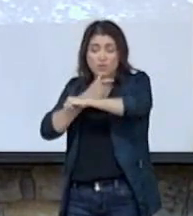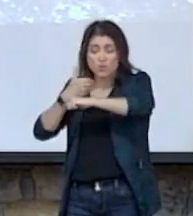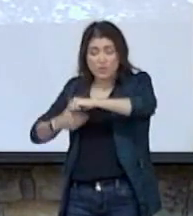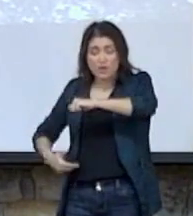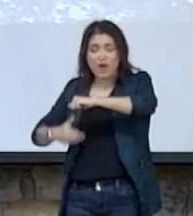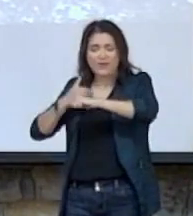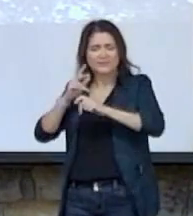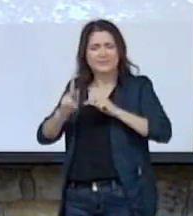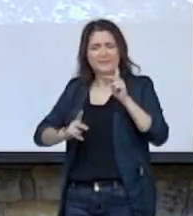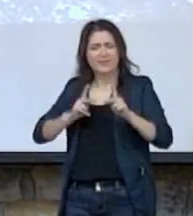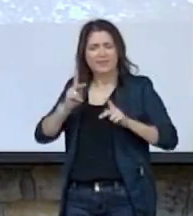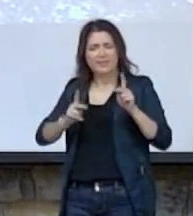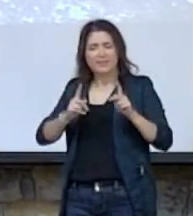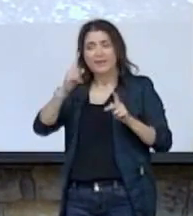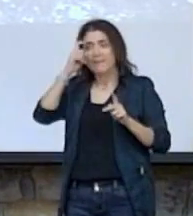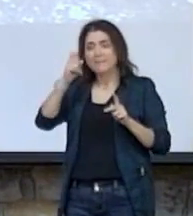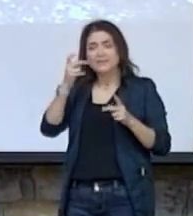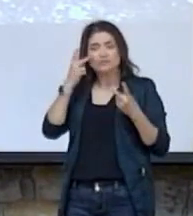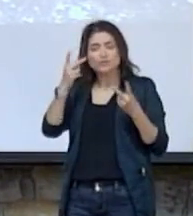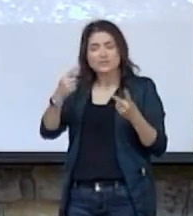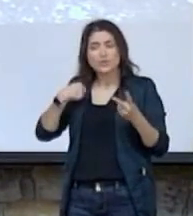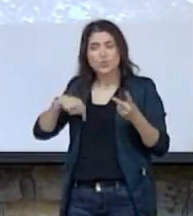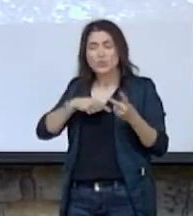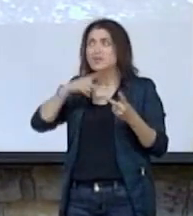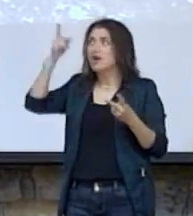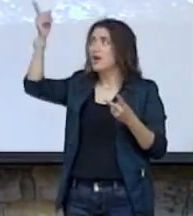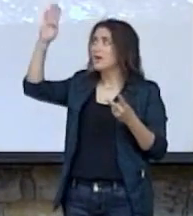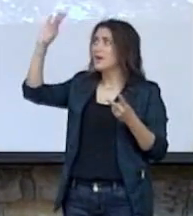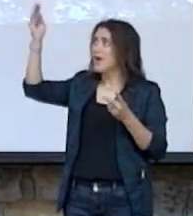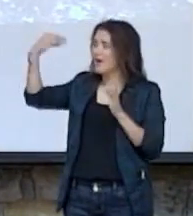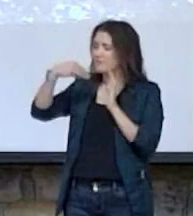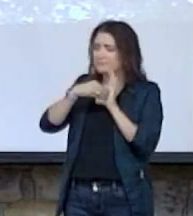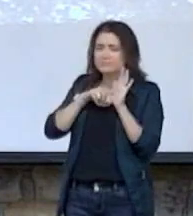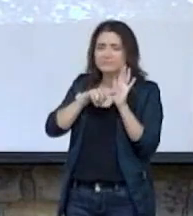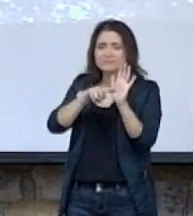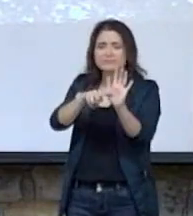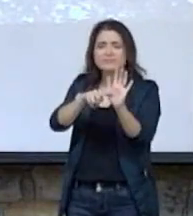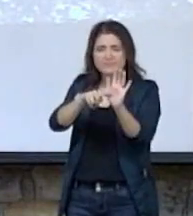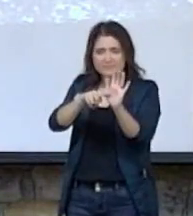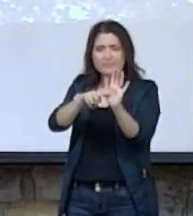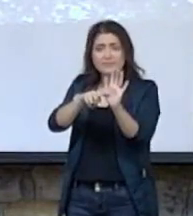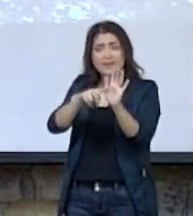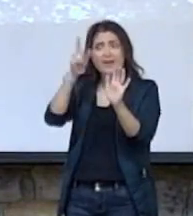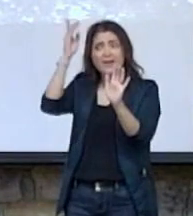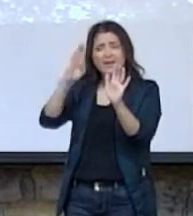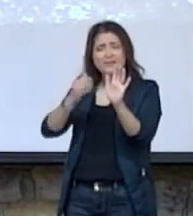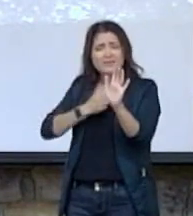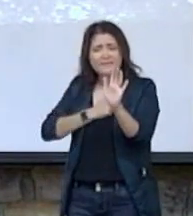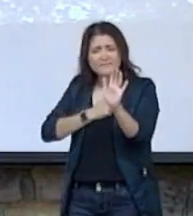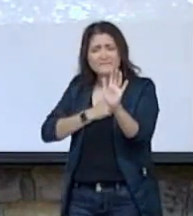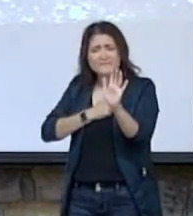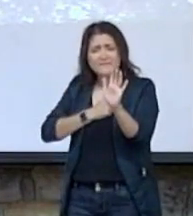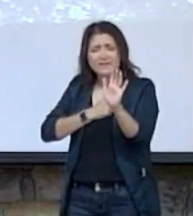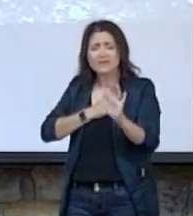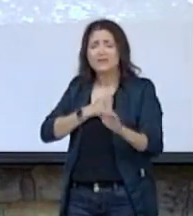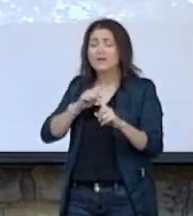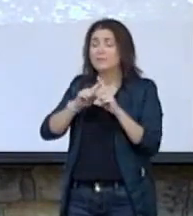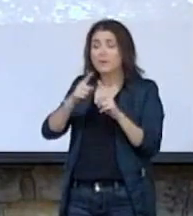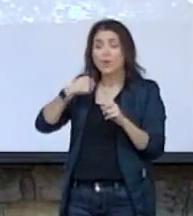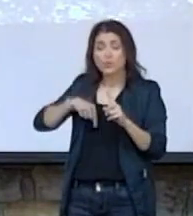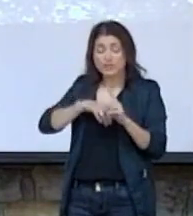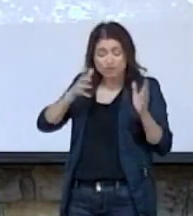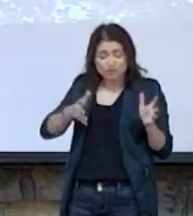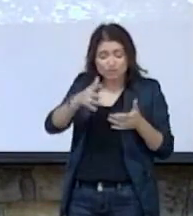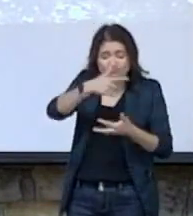as people. Because you see, we are reflections of God, and God is love. But he says we stir each